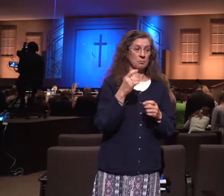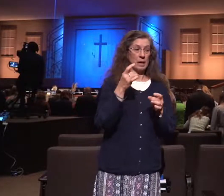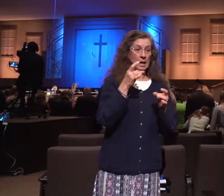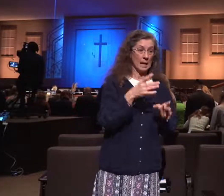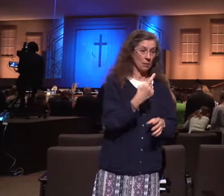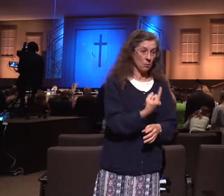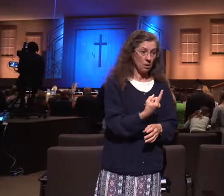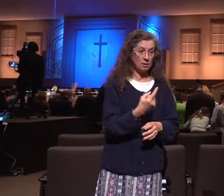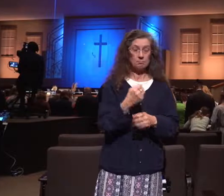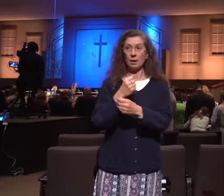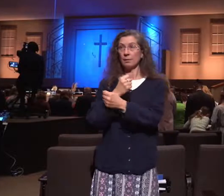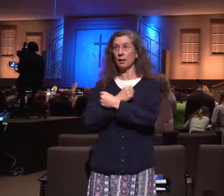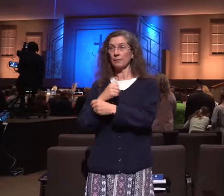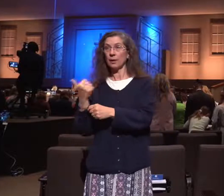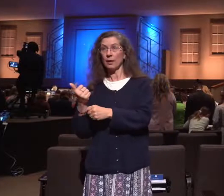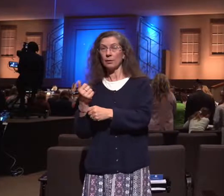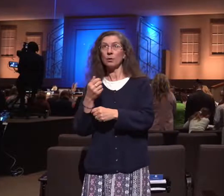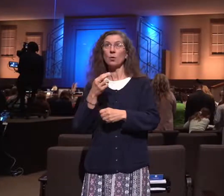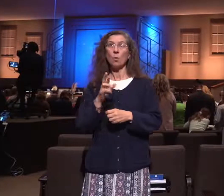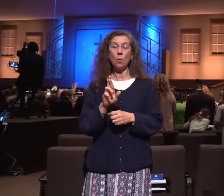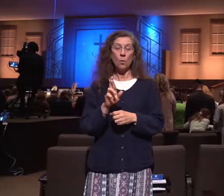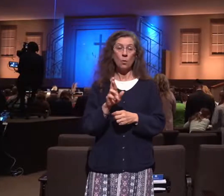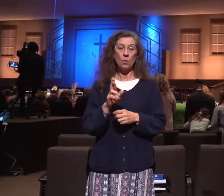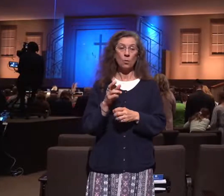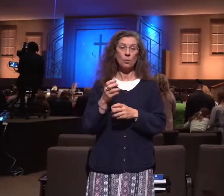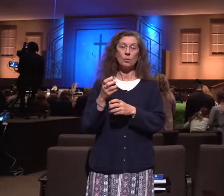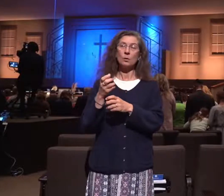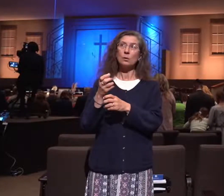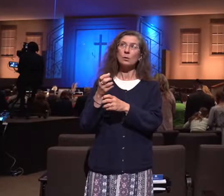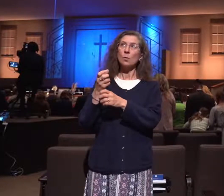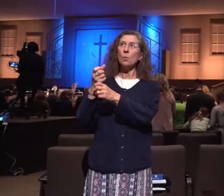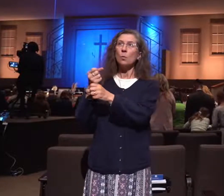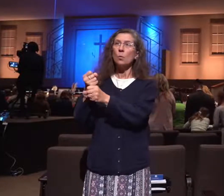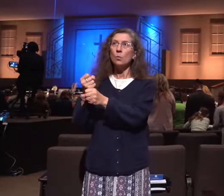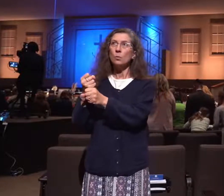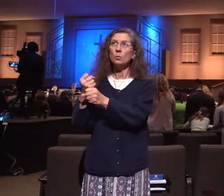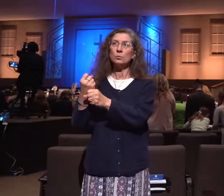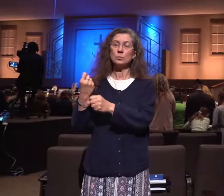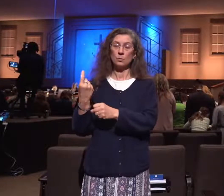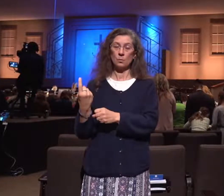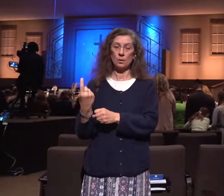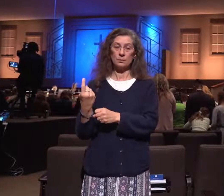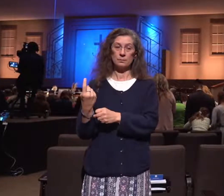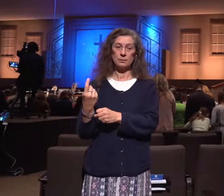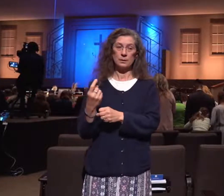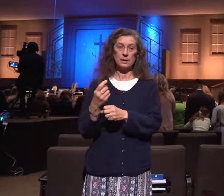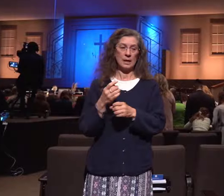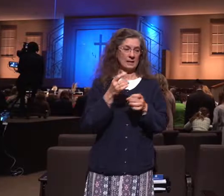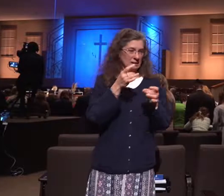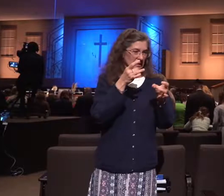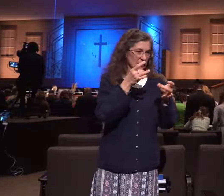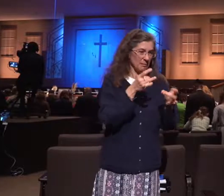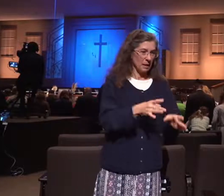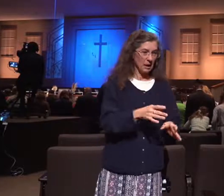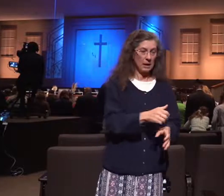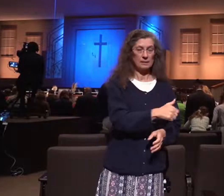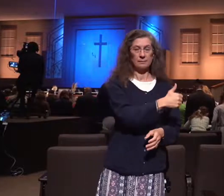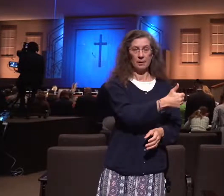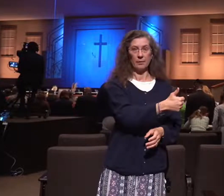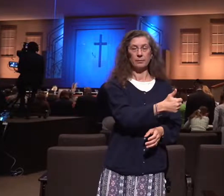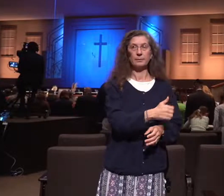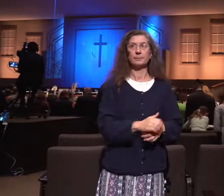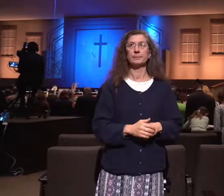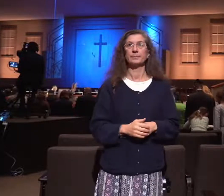other, or else he will hold to the one and despise the